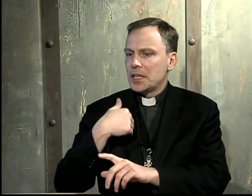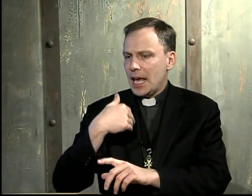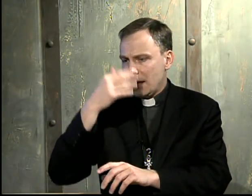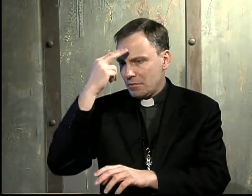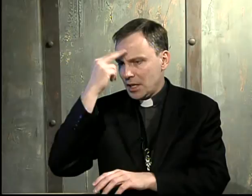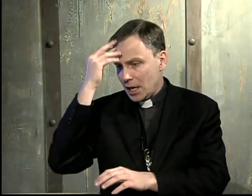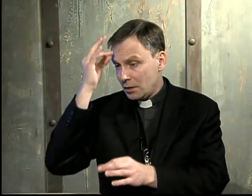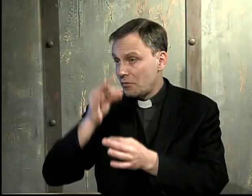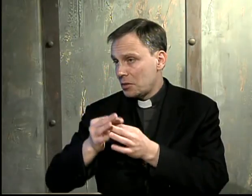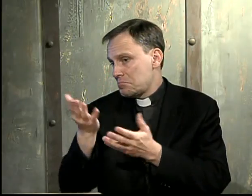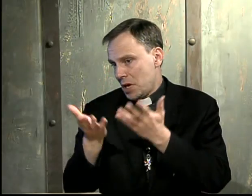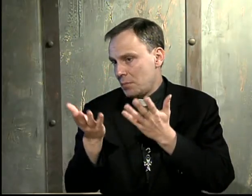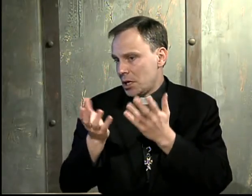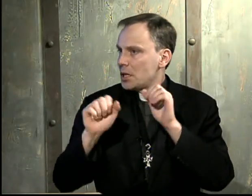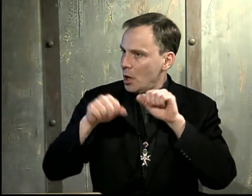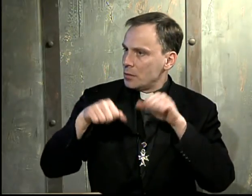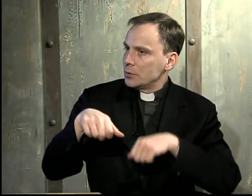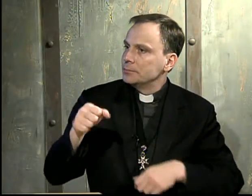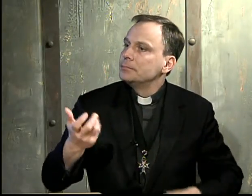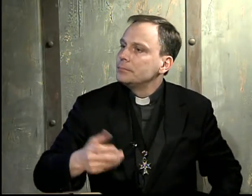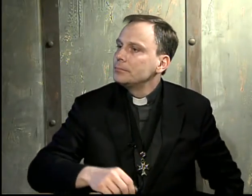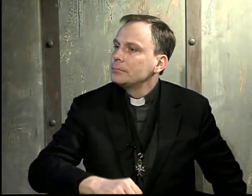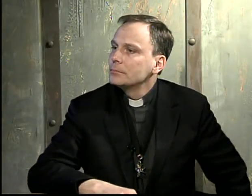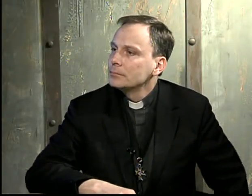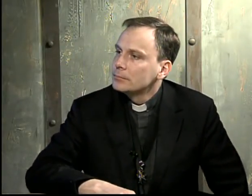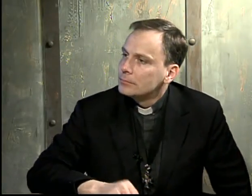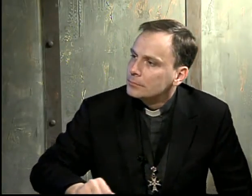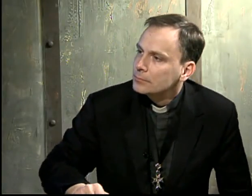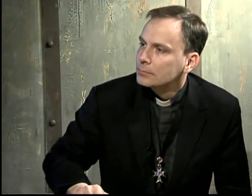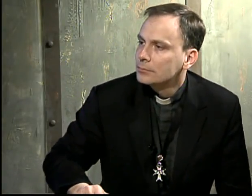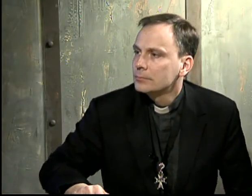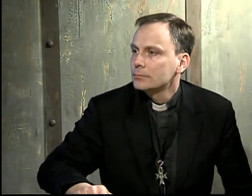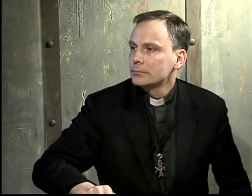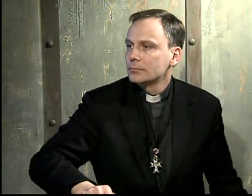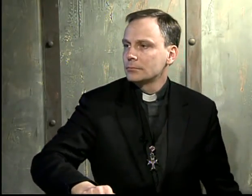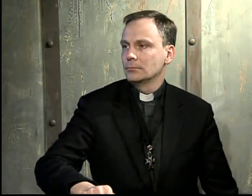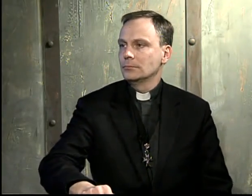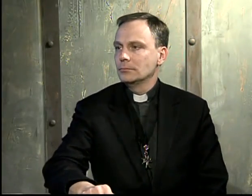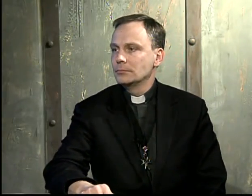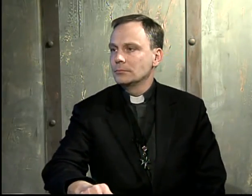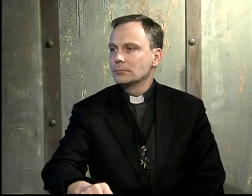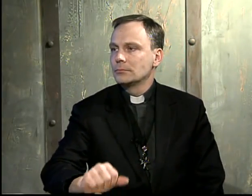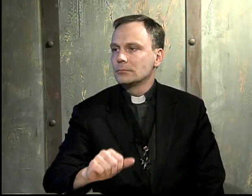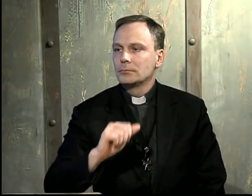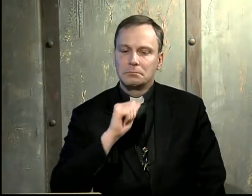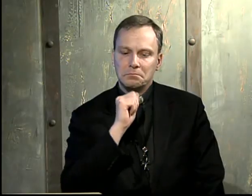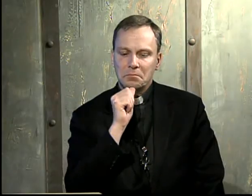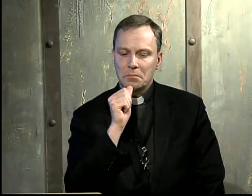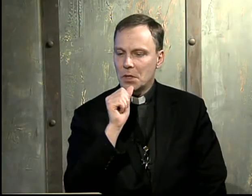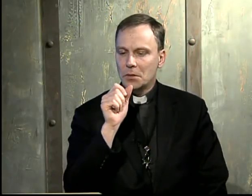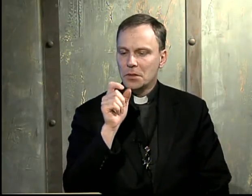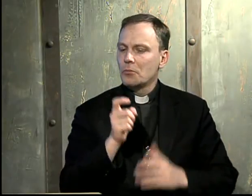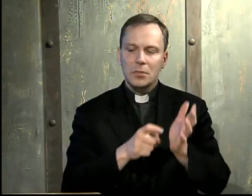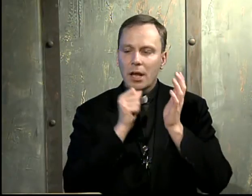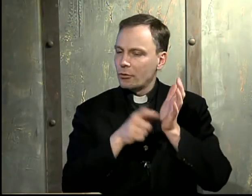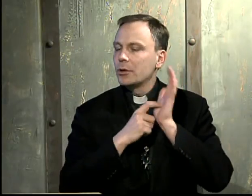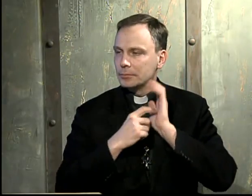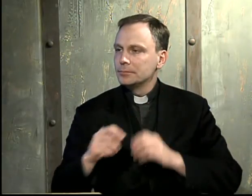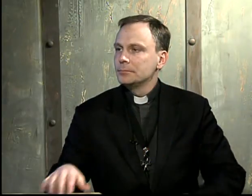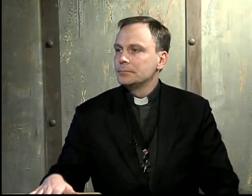And there are some jobs where you may want an interpreter to have that same Catholic faith, but it's by no means required.